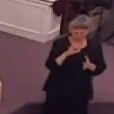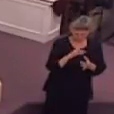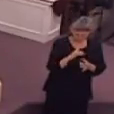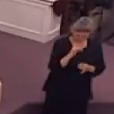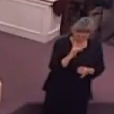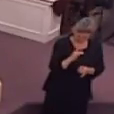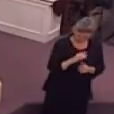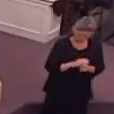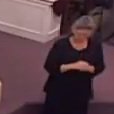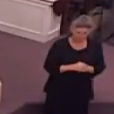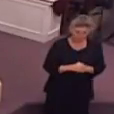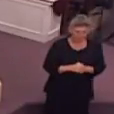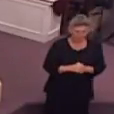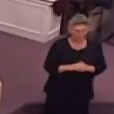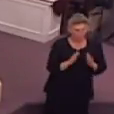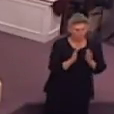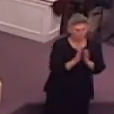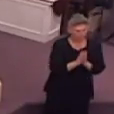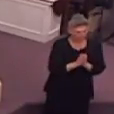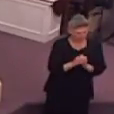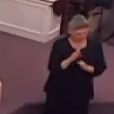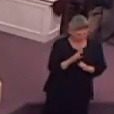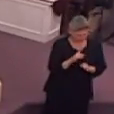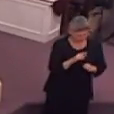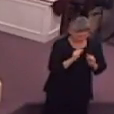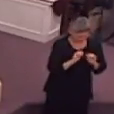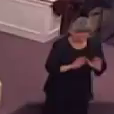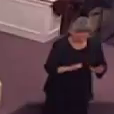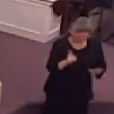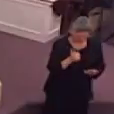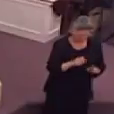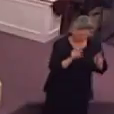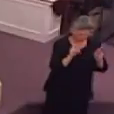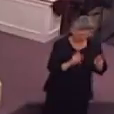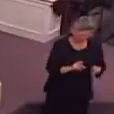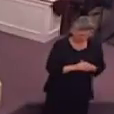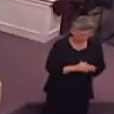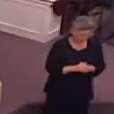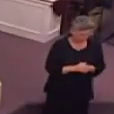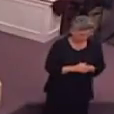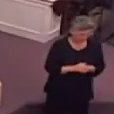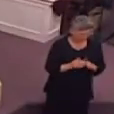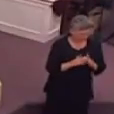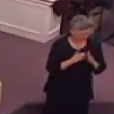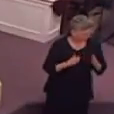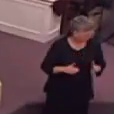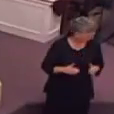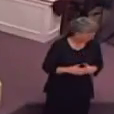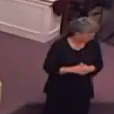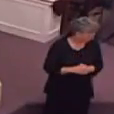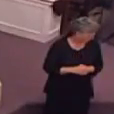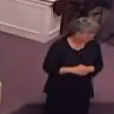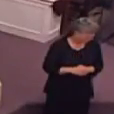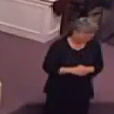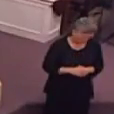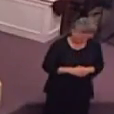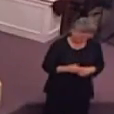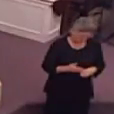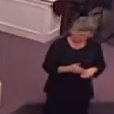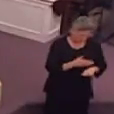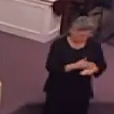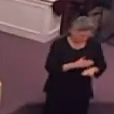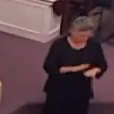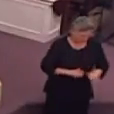to us today. We pray, God, that You would bless, Lord, every individual that's been in this house this afternoon. Enrich their